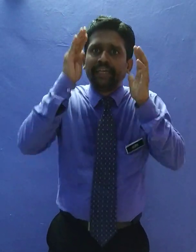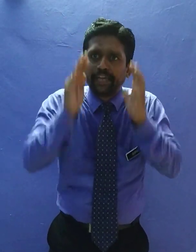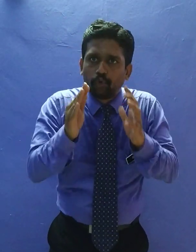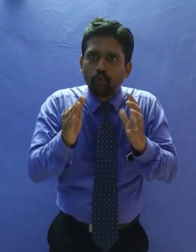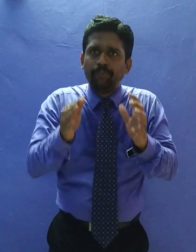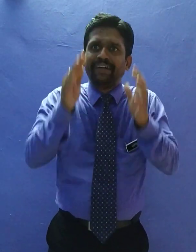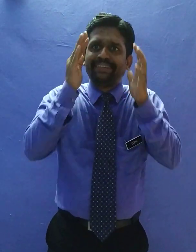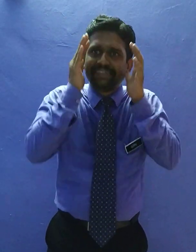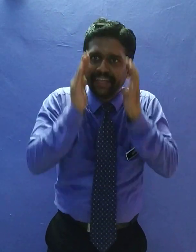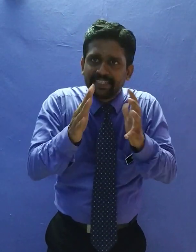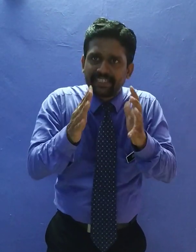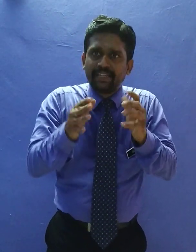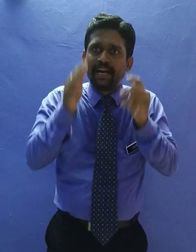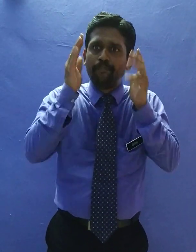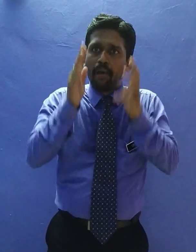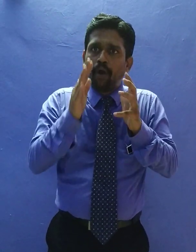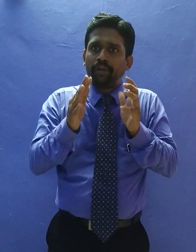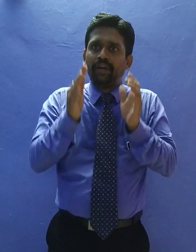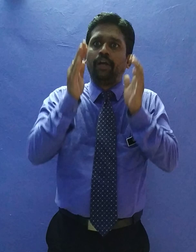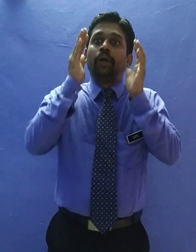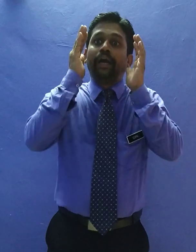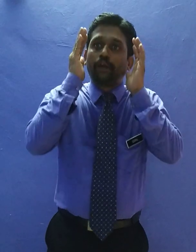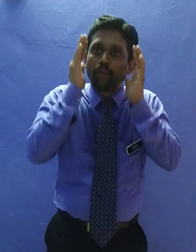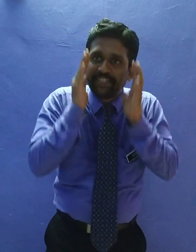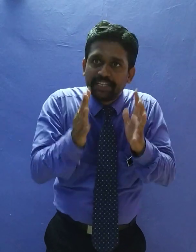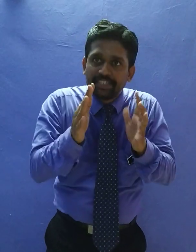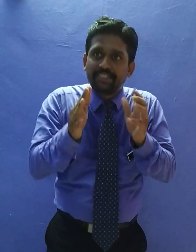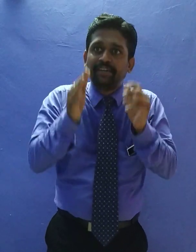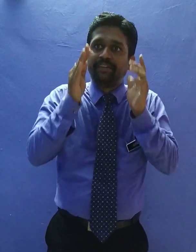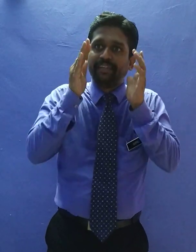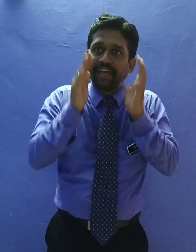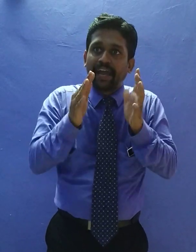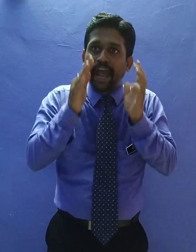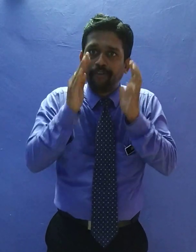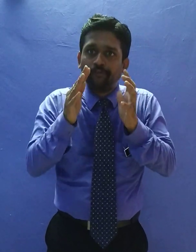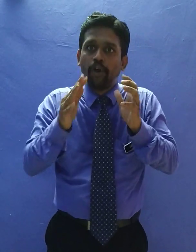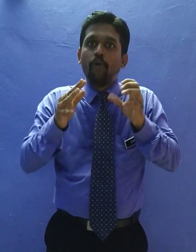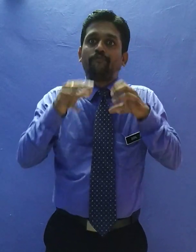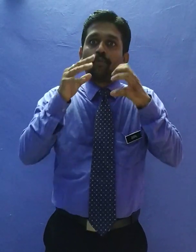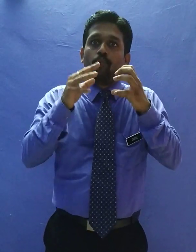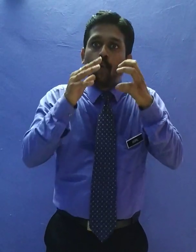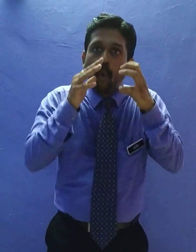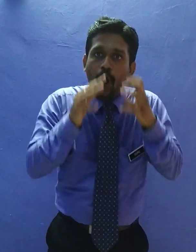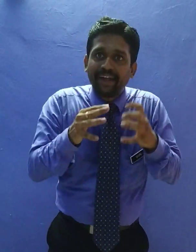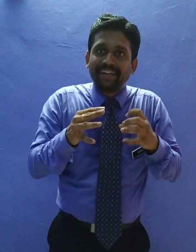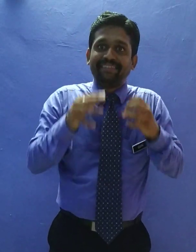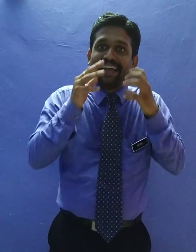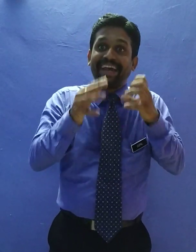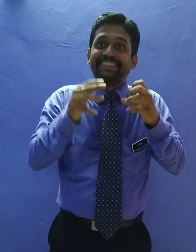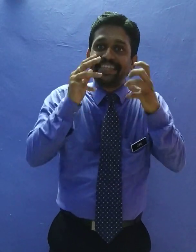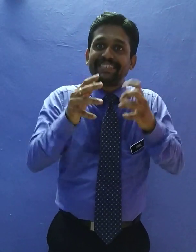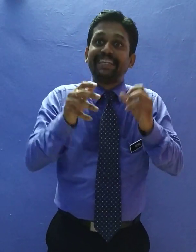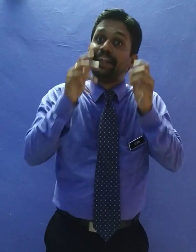a group thinks about questions they have from what they just